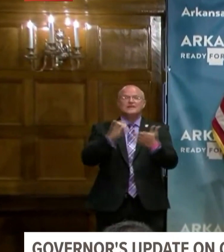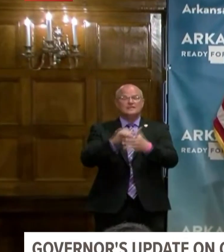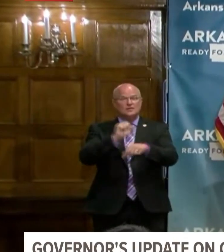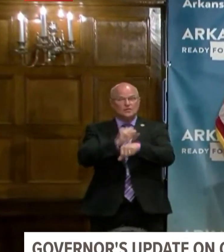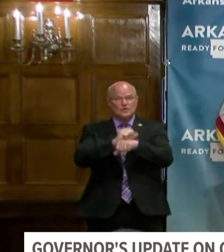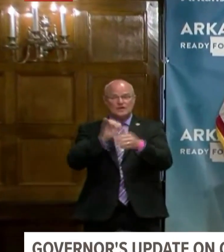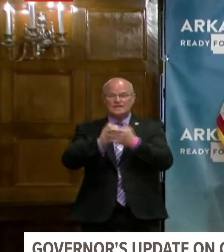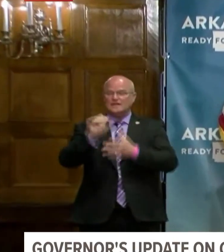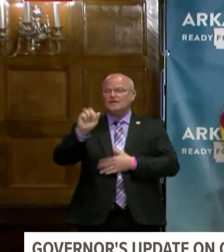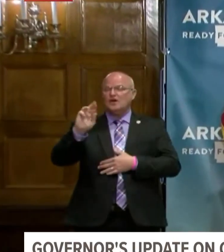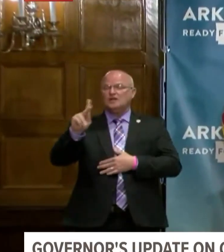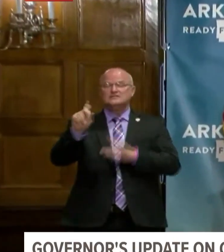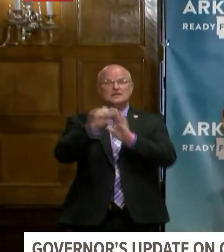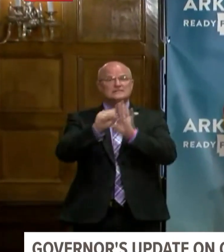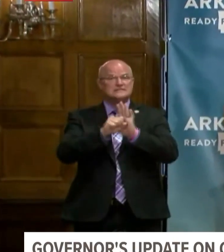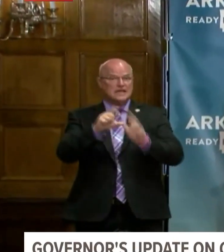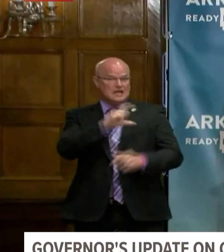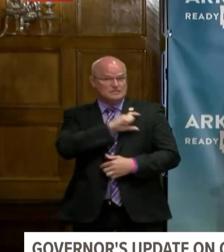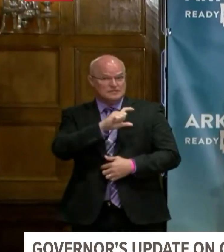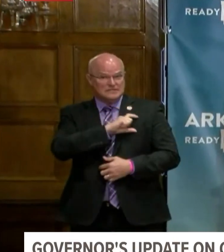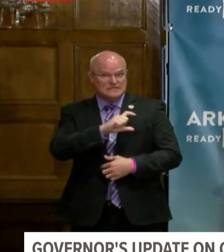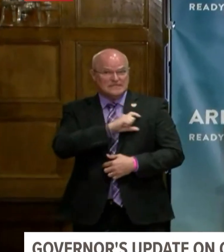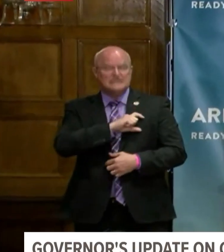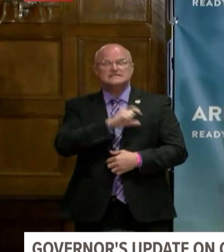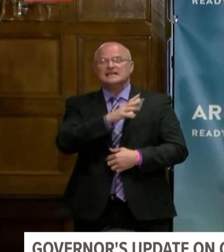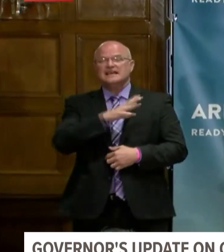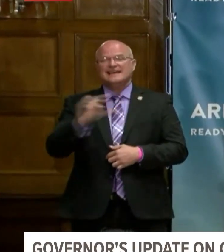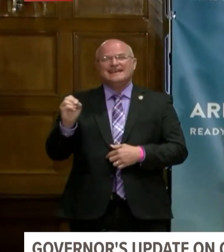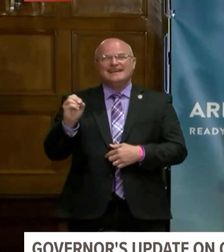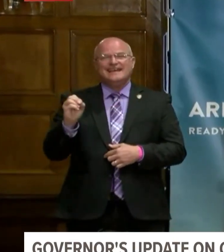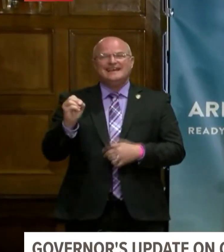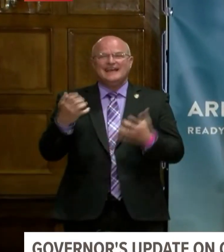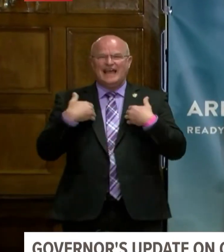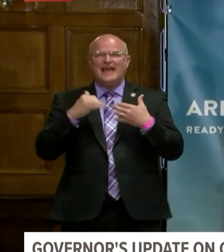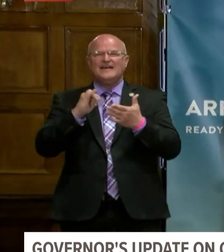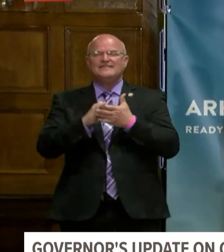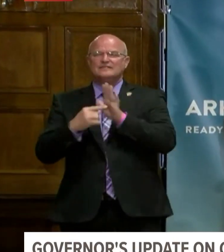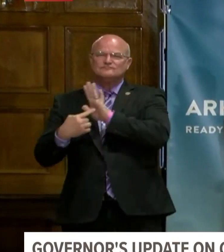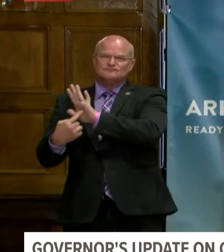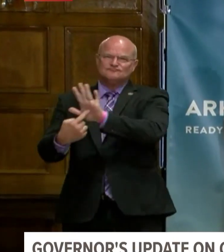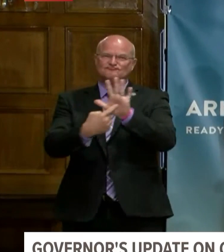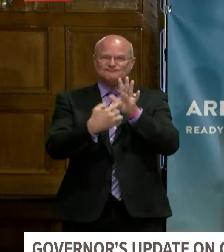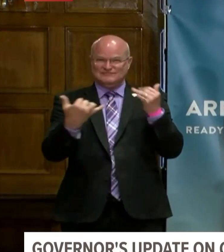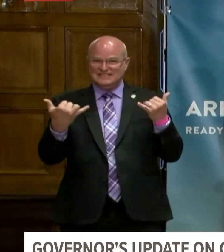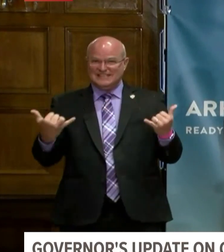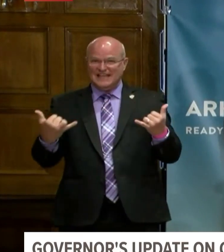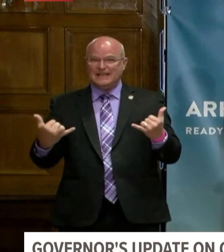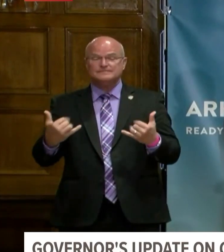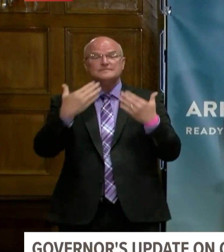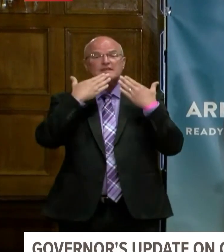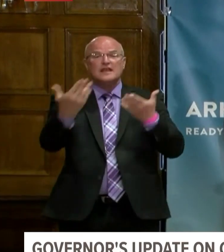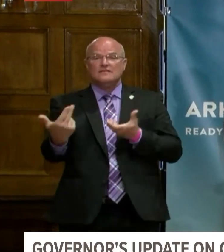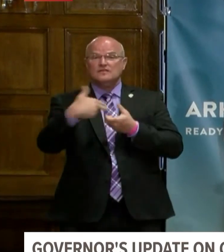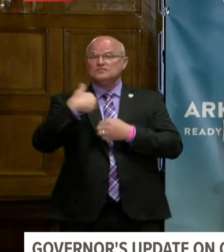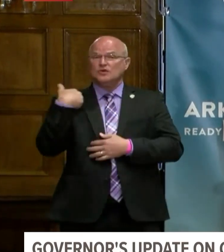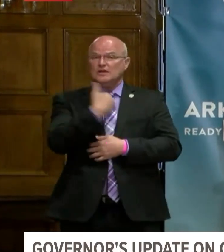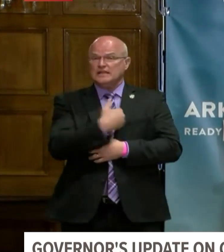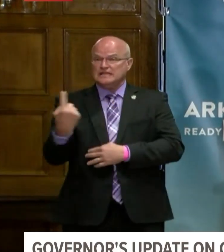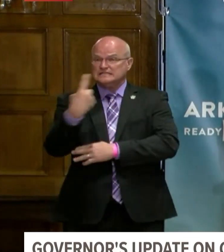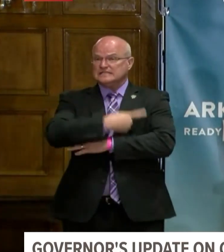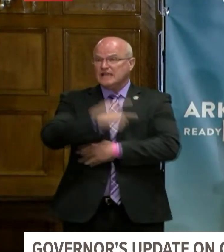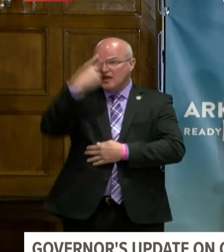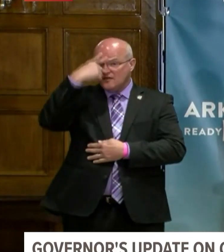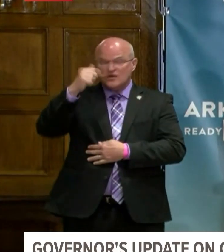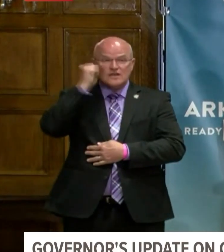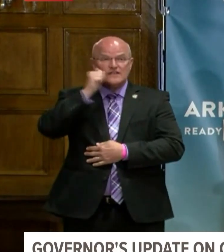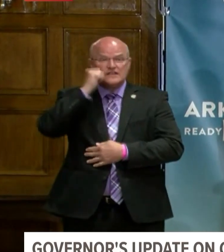the work of the Arkansas State Police, and wanted to have that and wear that today. Thank you for joining us today for